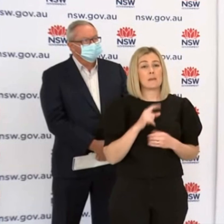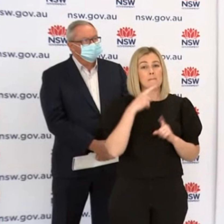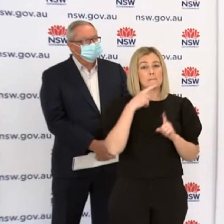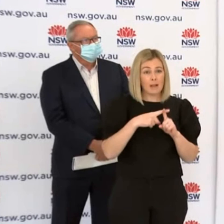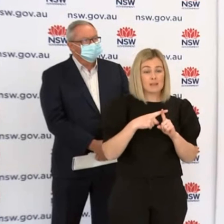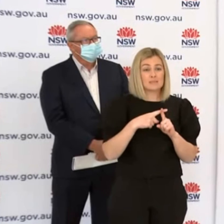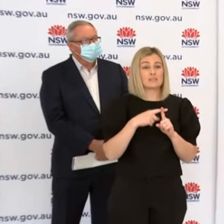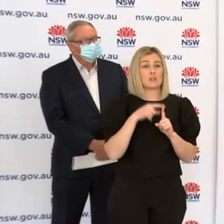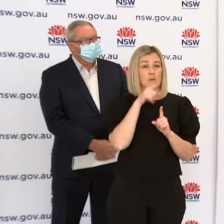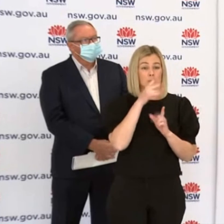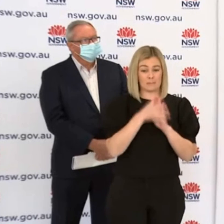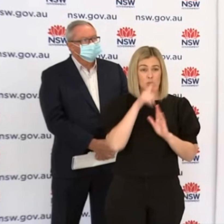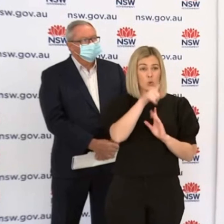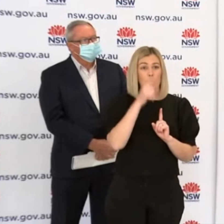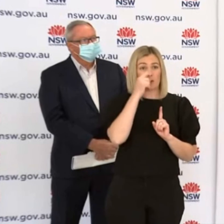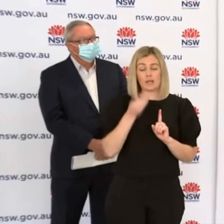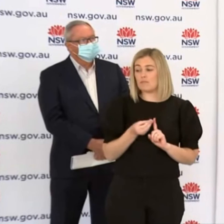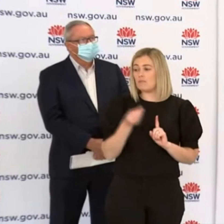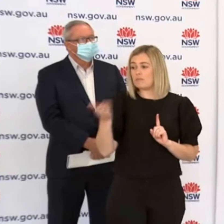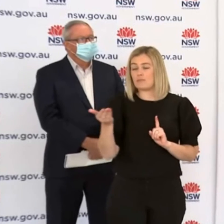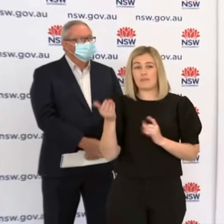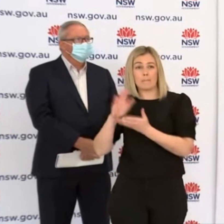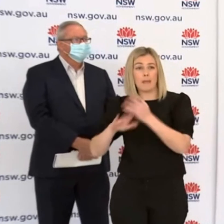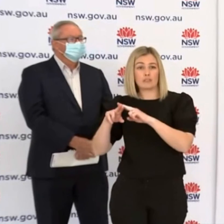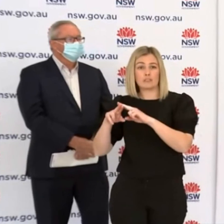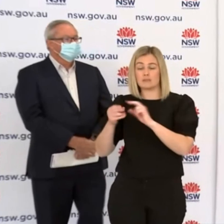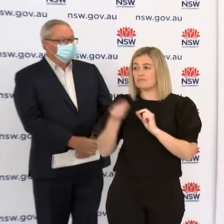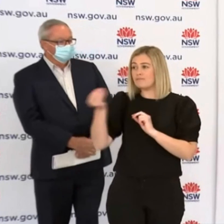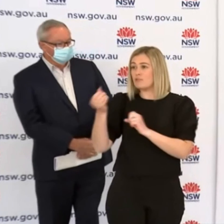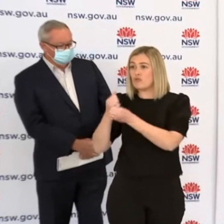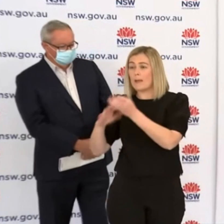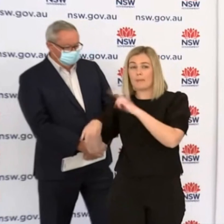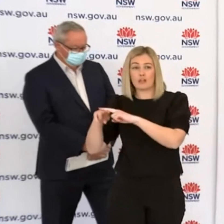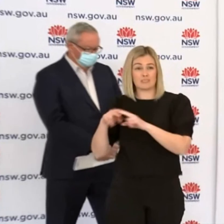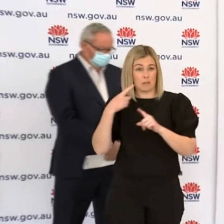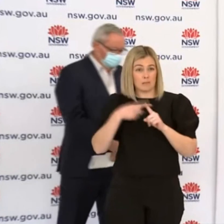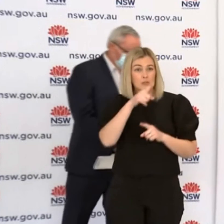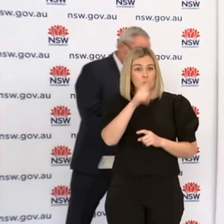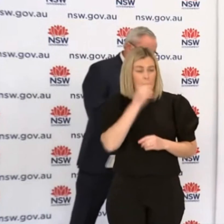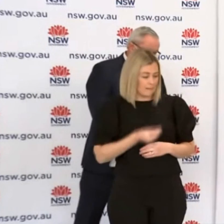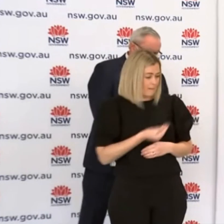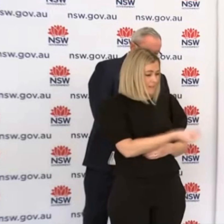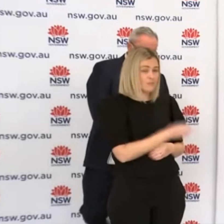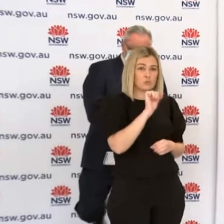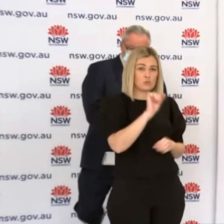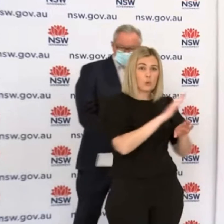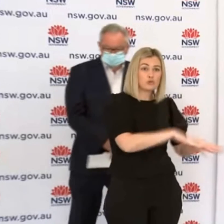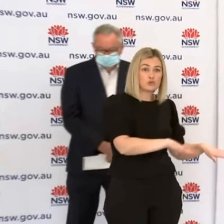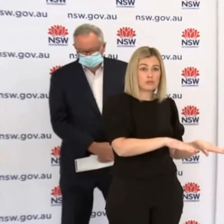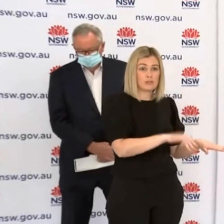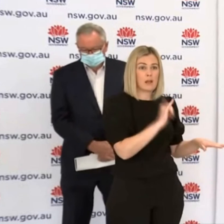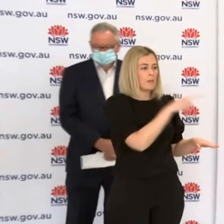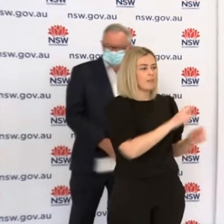your children who might go to childcare, you've got a really important part in helping prevent